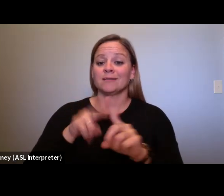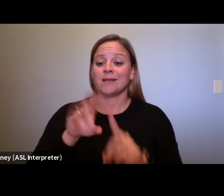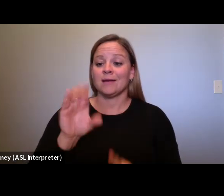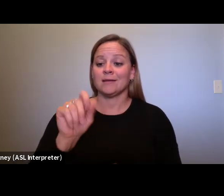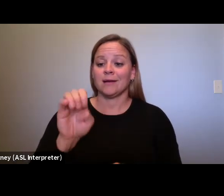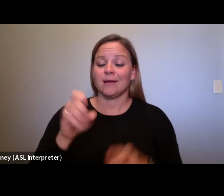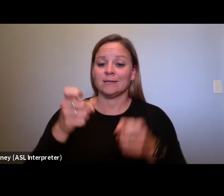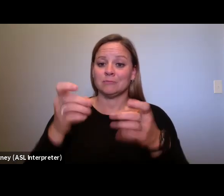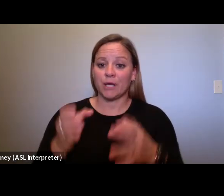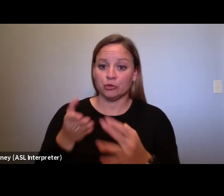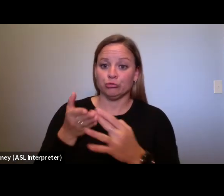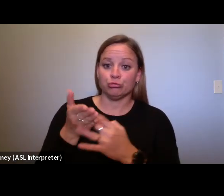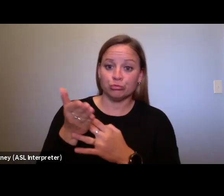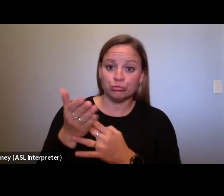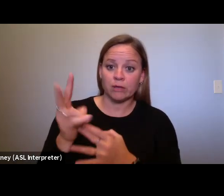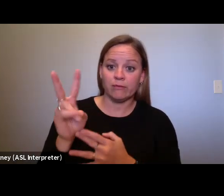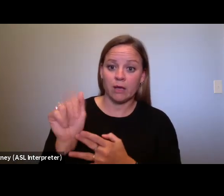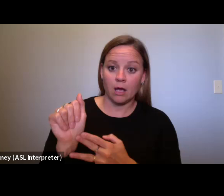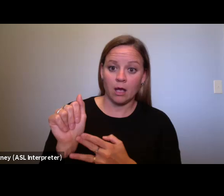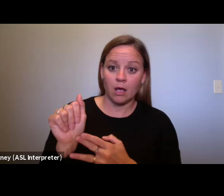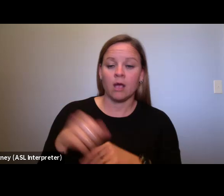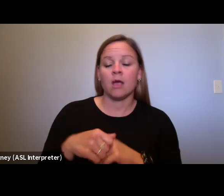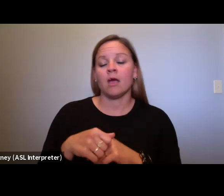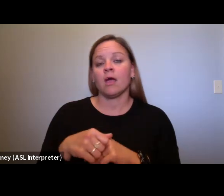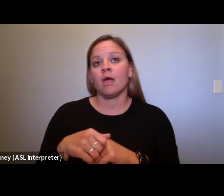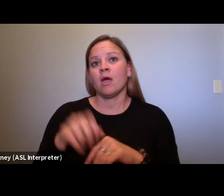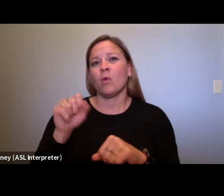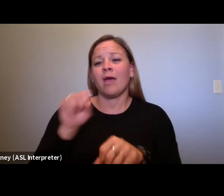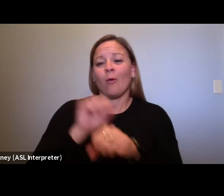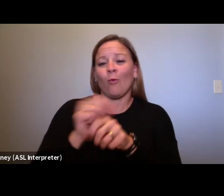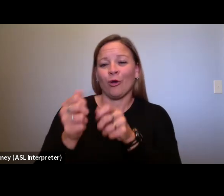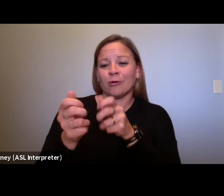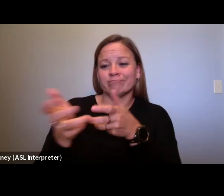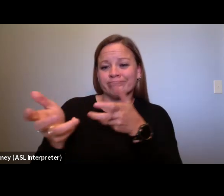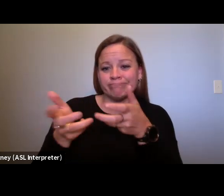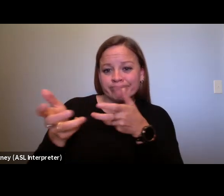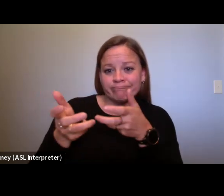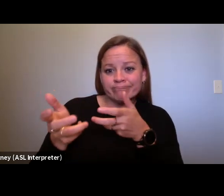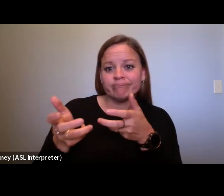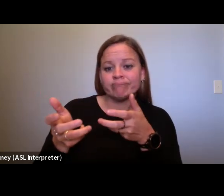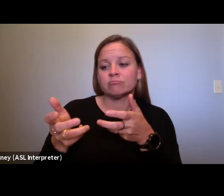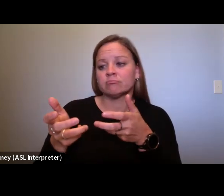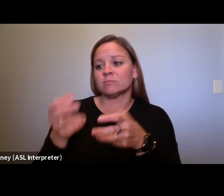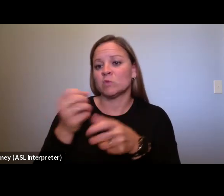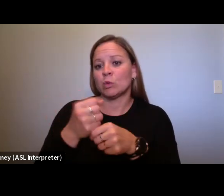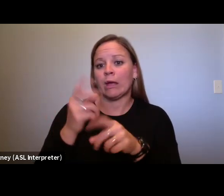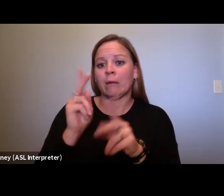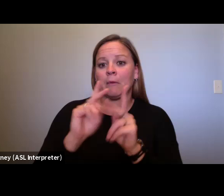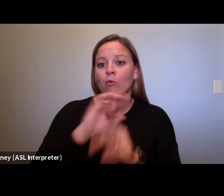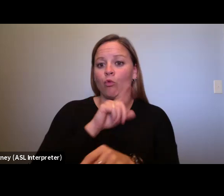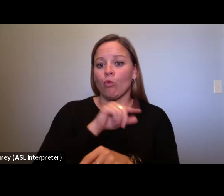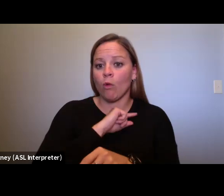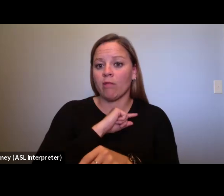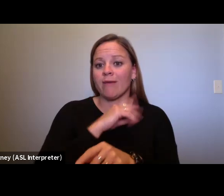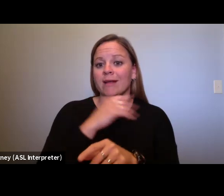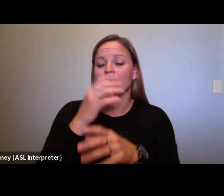VA, and we can work together to get folks qualified and to